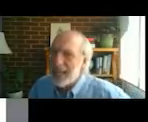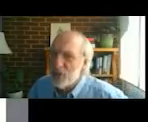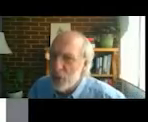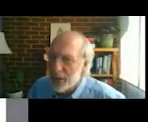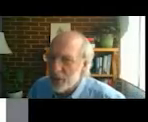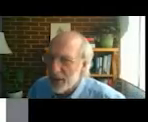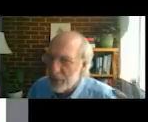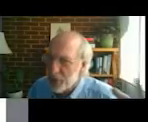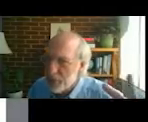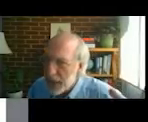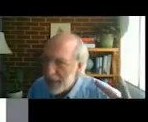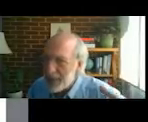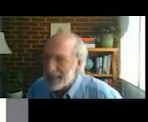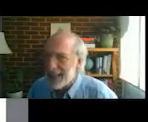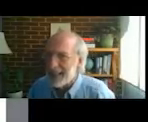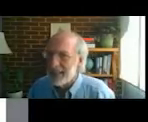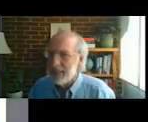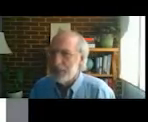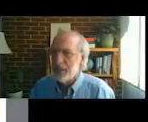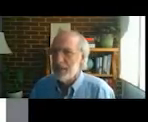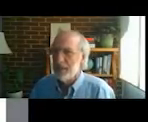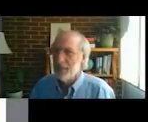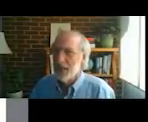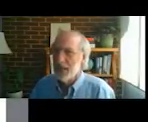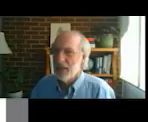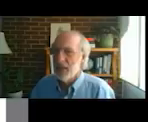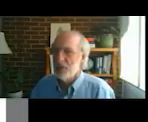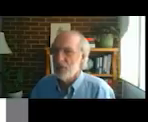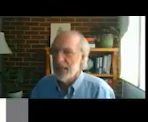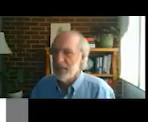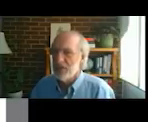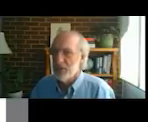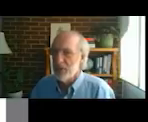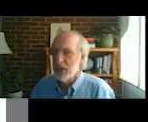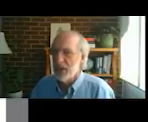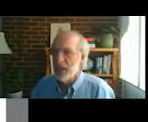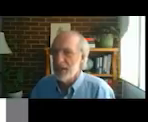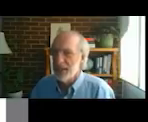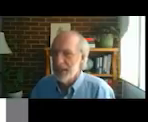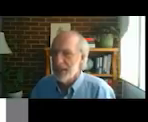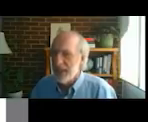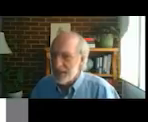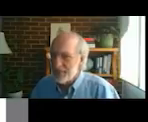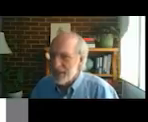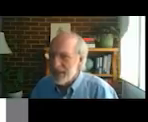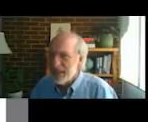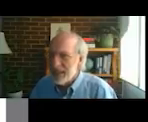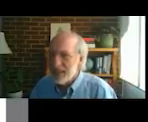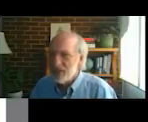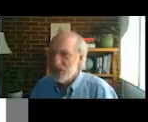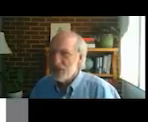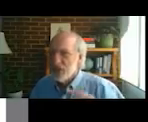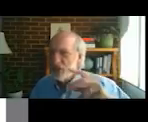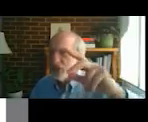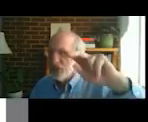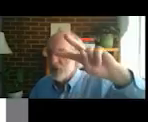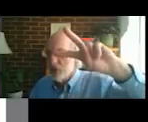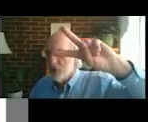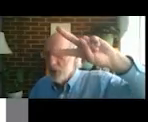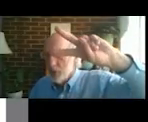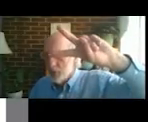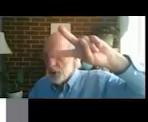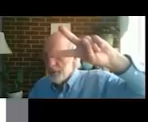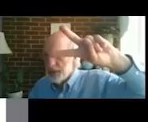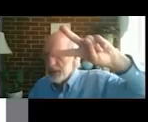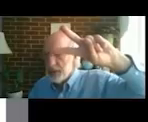you add 2 other steps, you might get that independent transfer a lot easier. So you